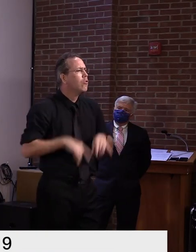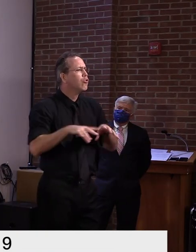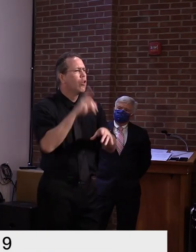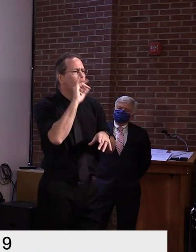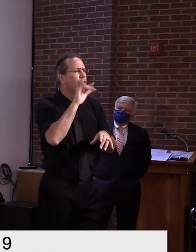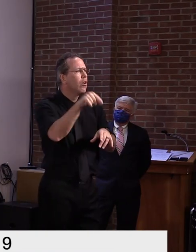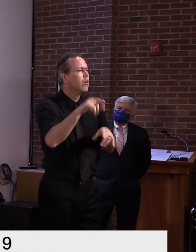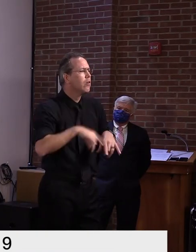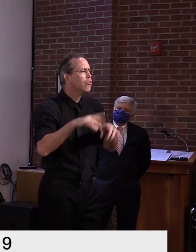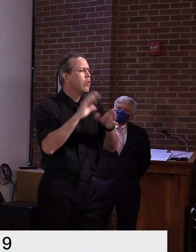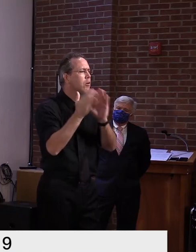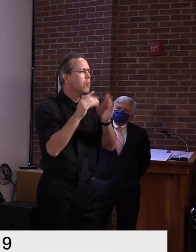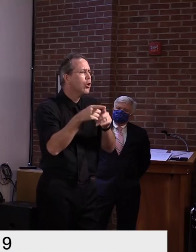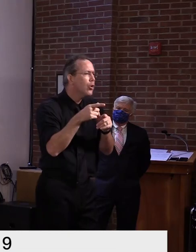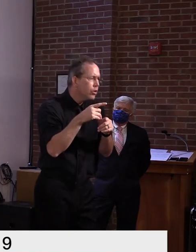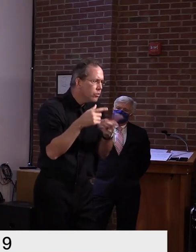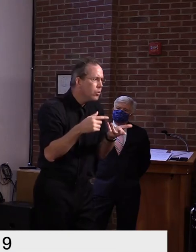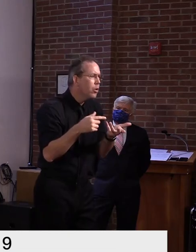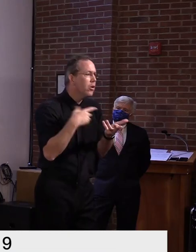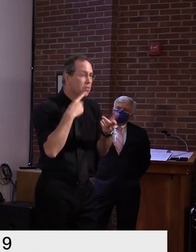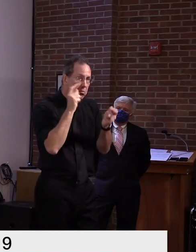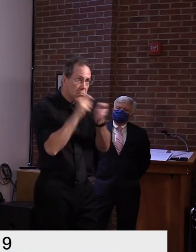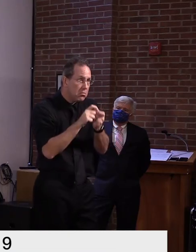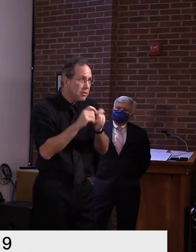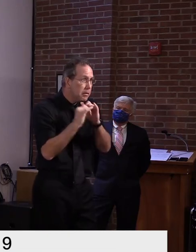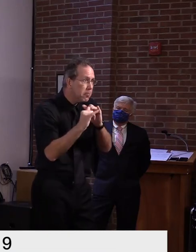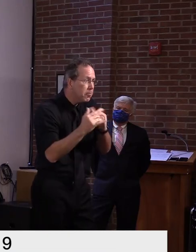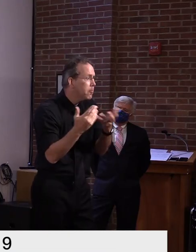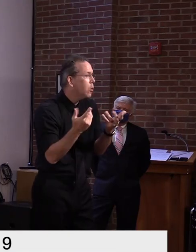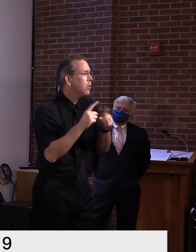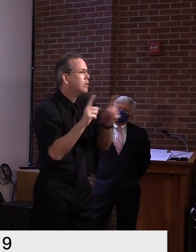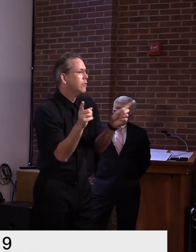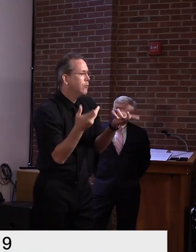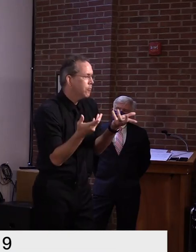answer to your question once the flu season gets rolling.